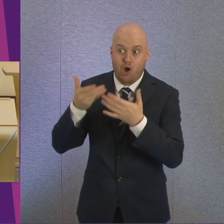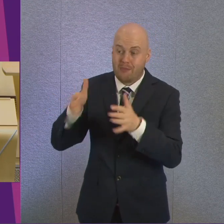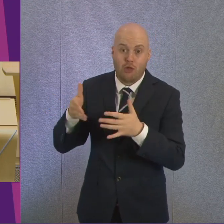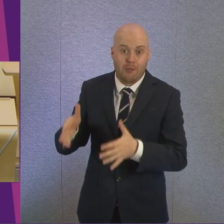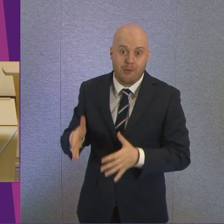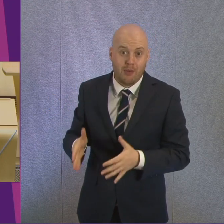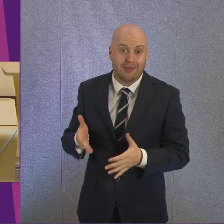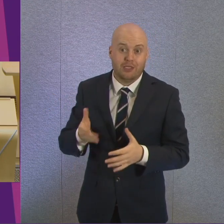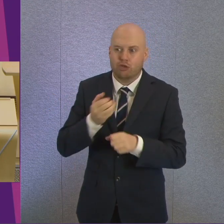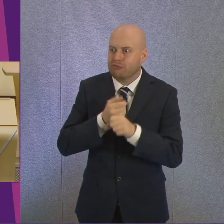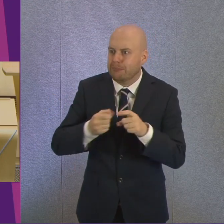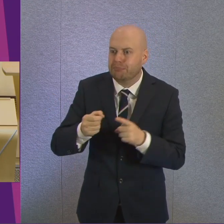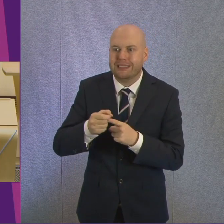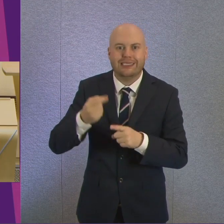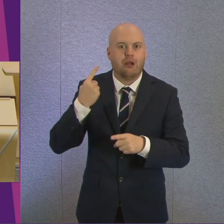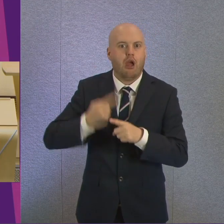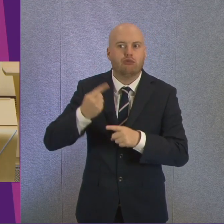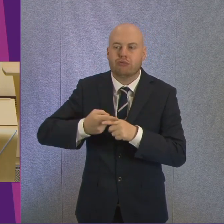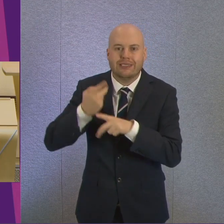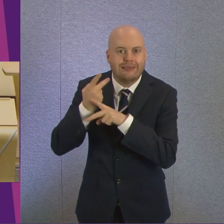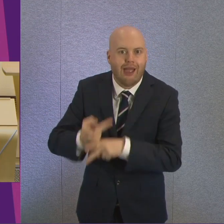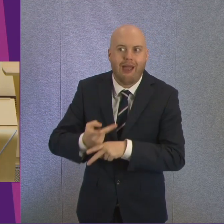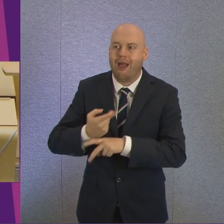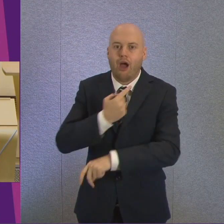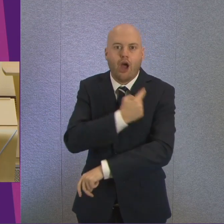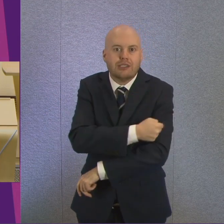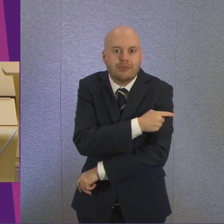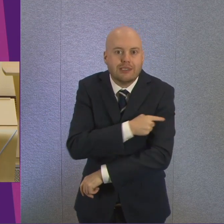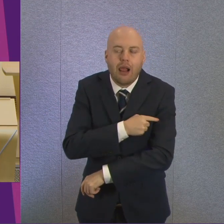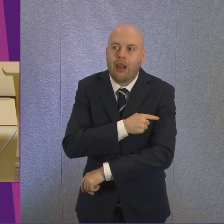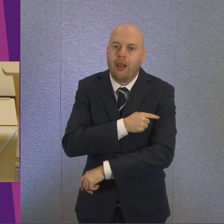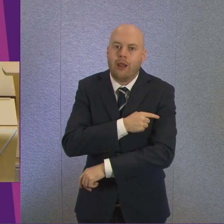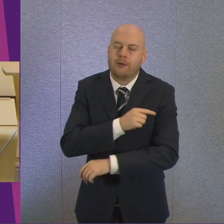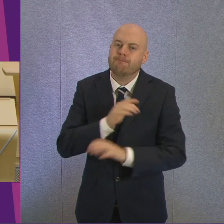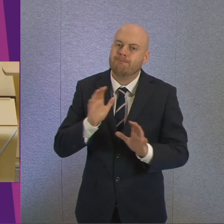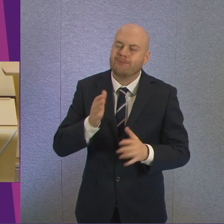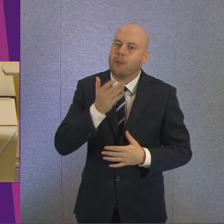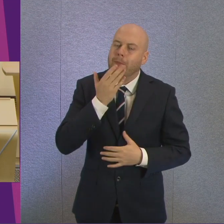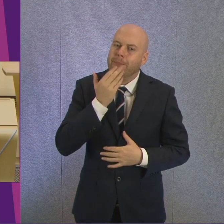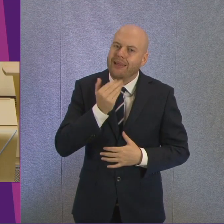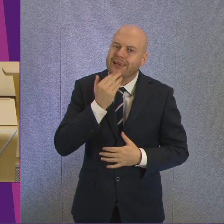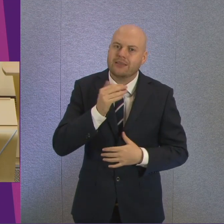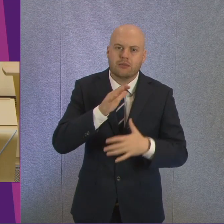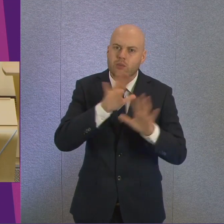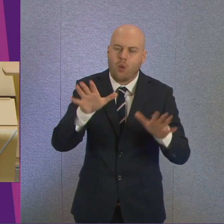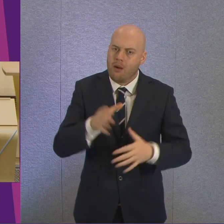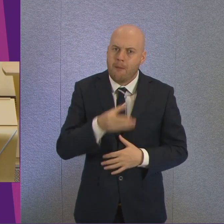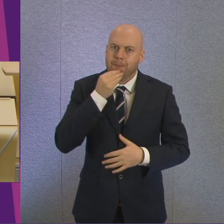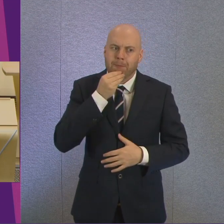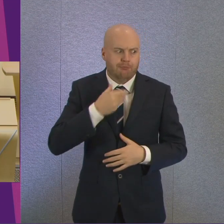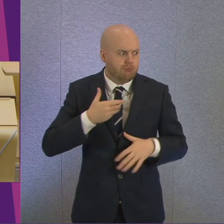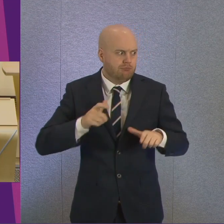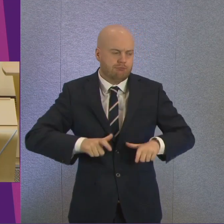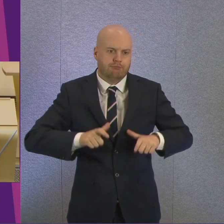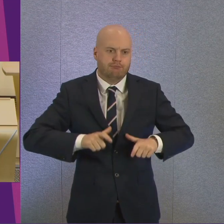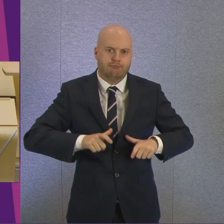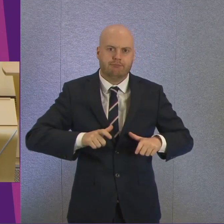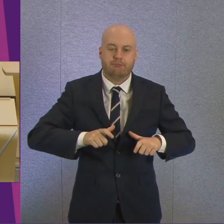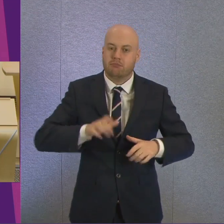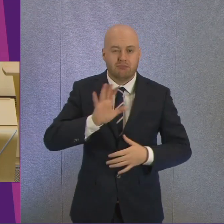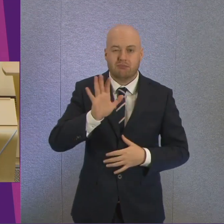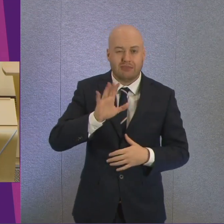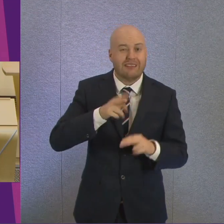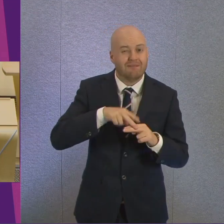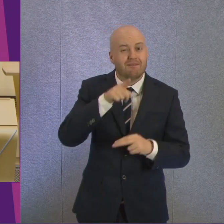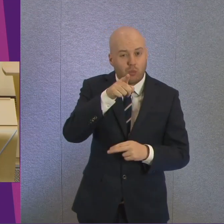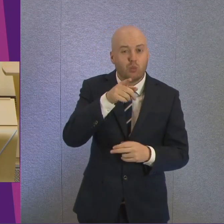ready to care for those who need it. So to everyone, please do not hesitate to come forward if your condition or that